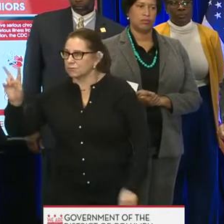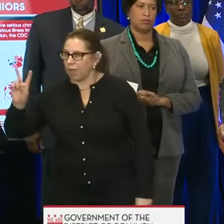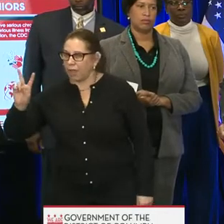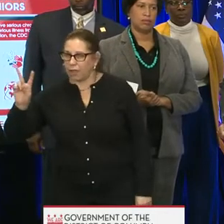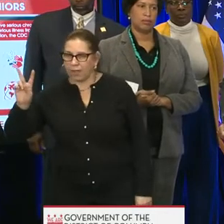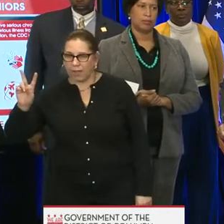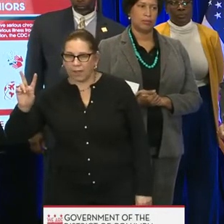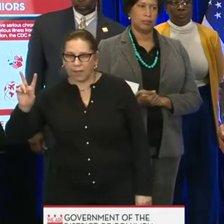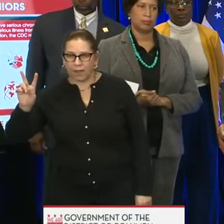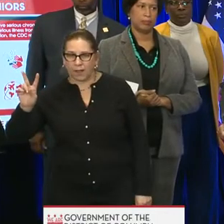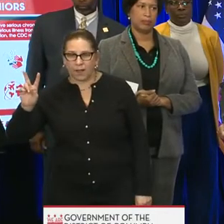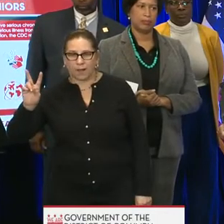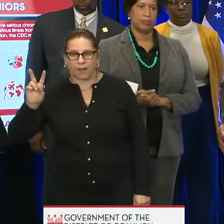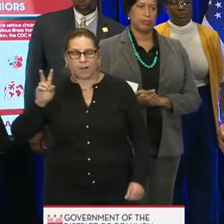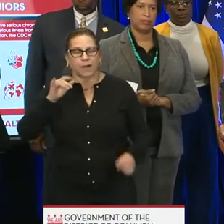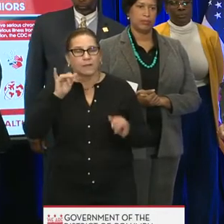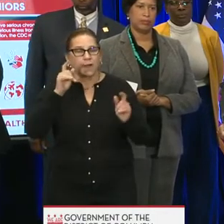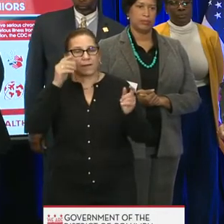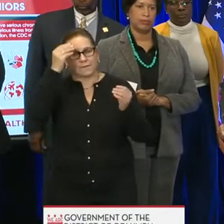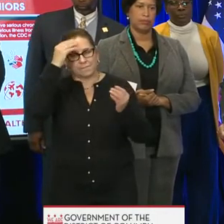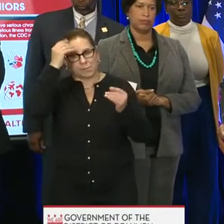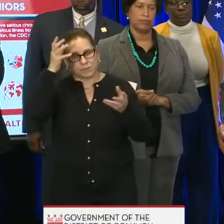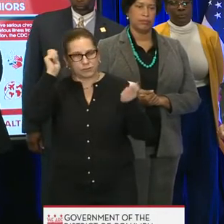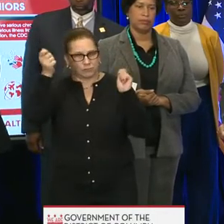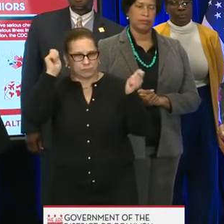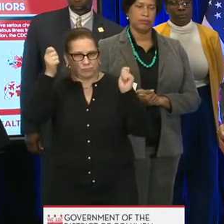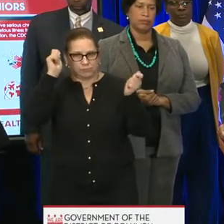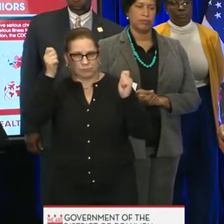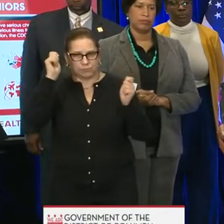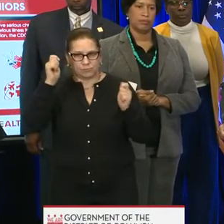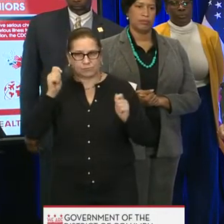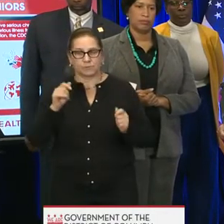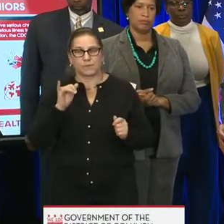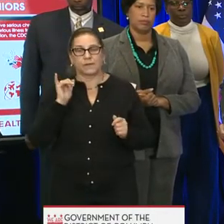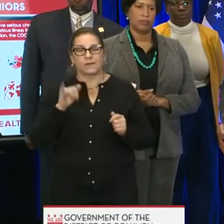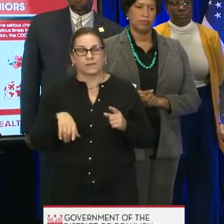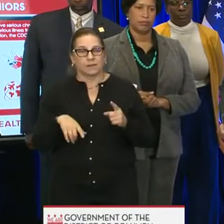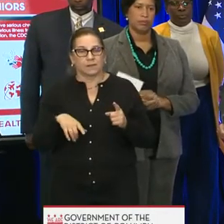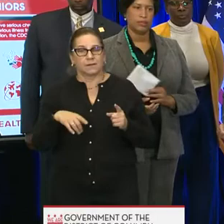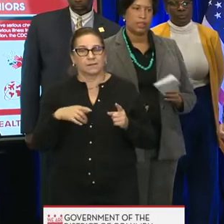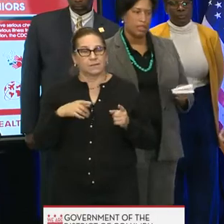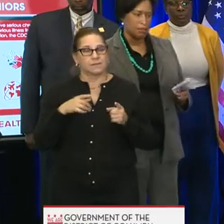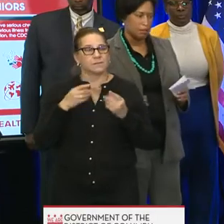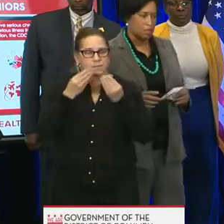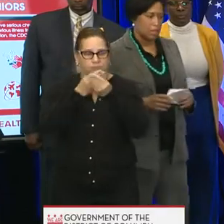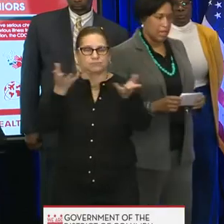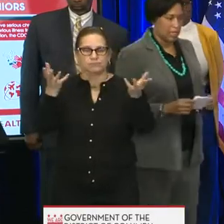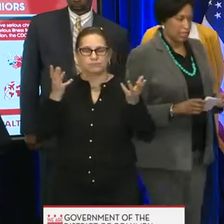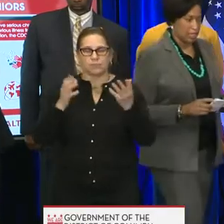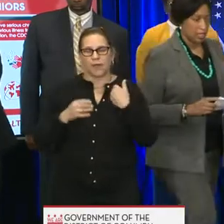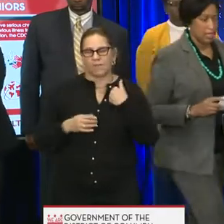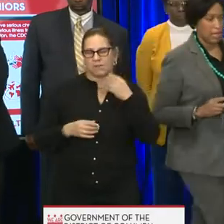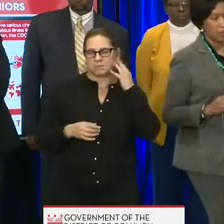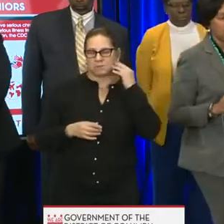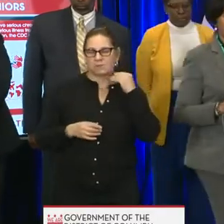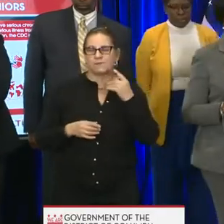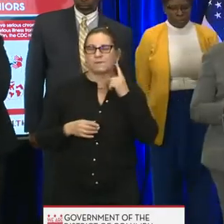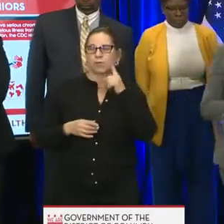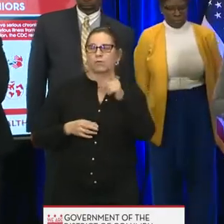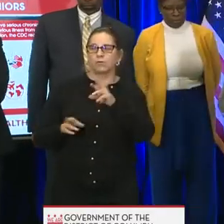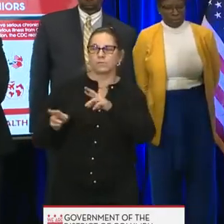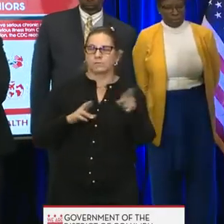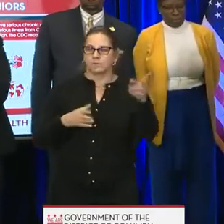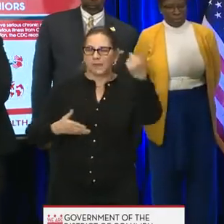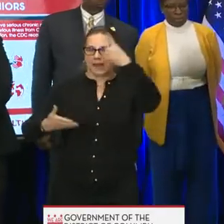modify or adjust should we need to do so based on the experiences that we'll have next week. Let me just add to that. I want